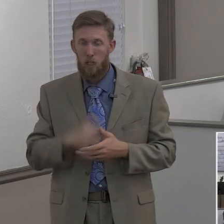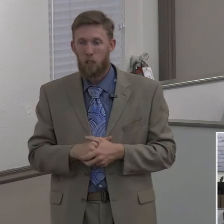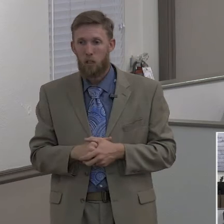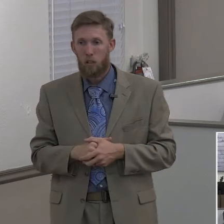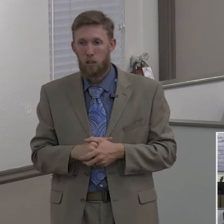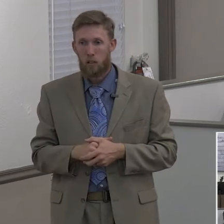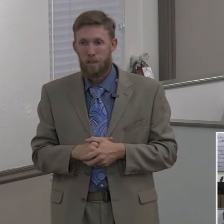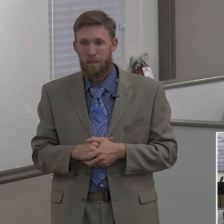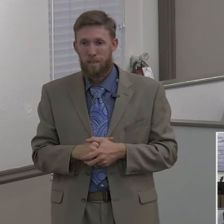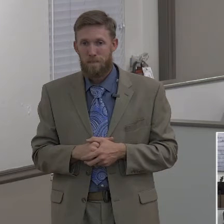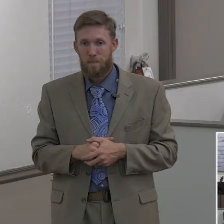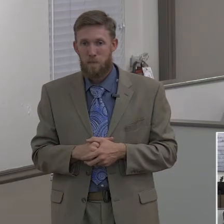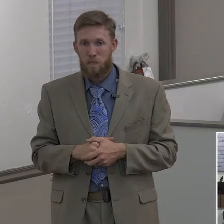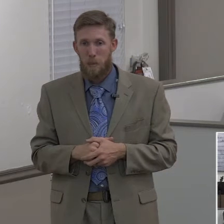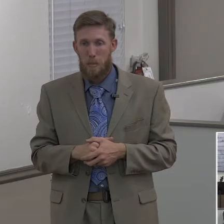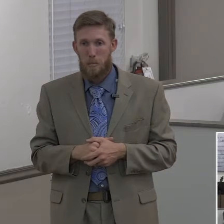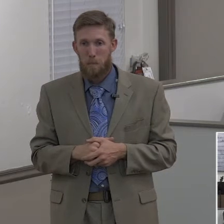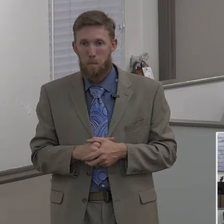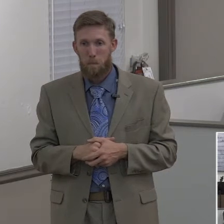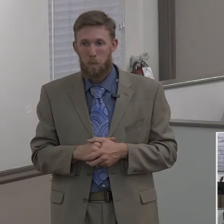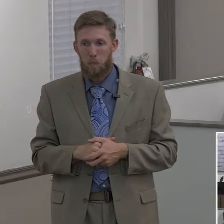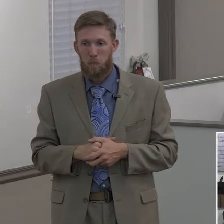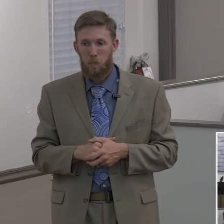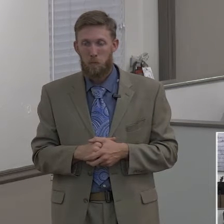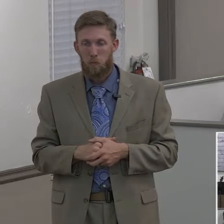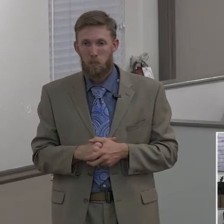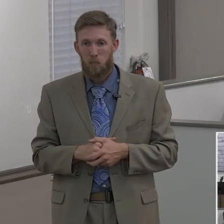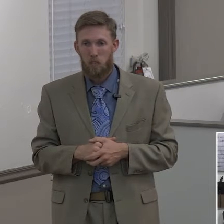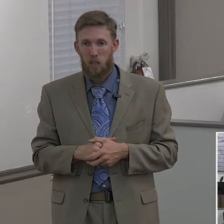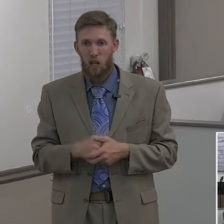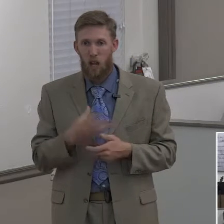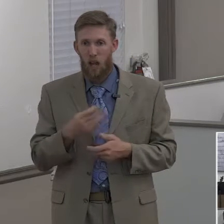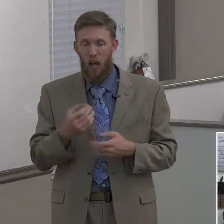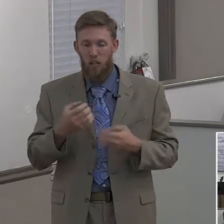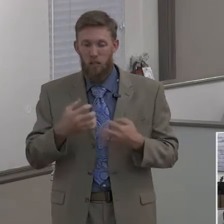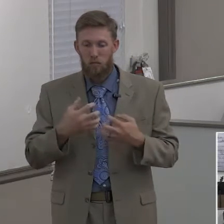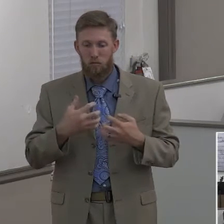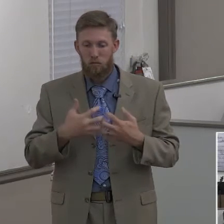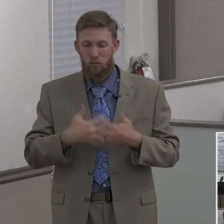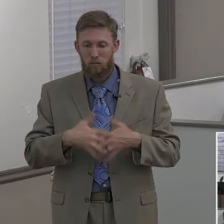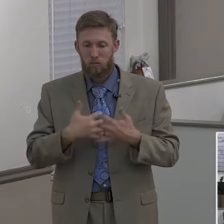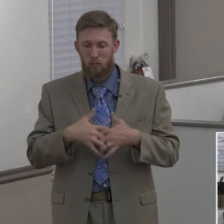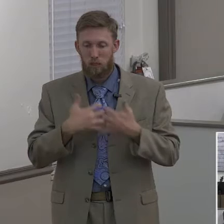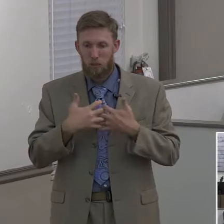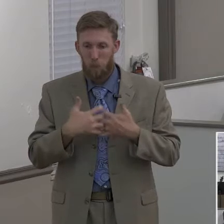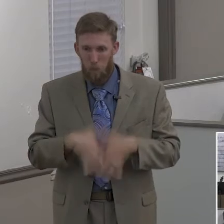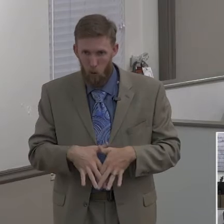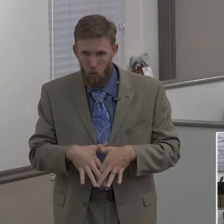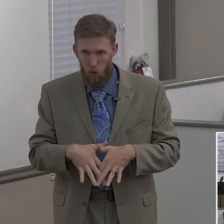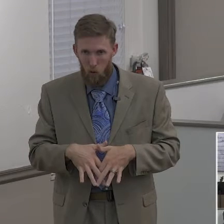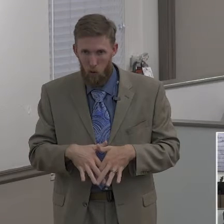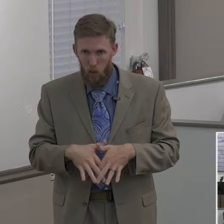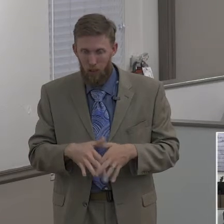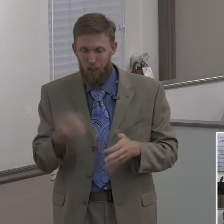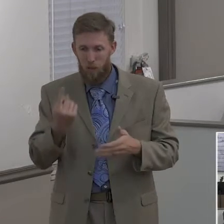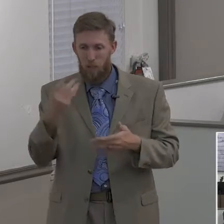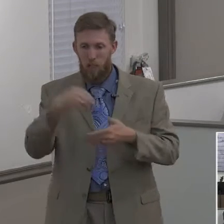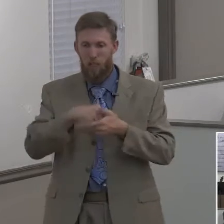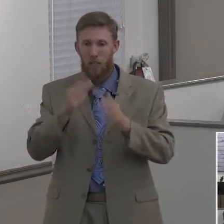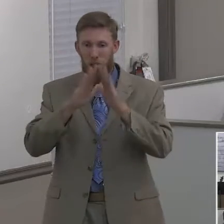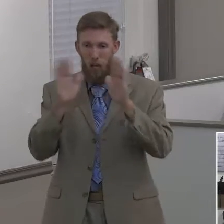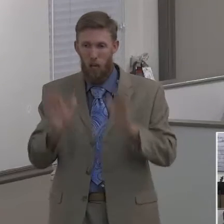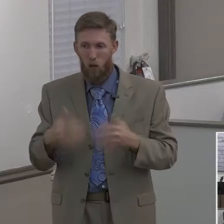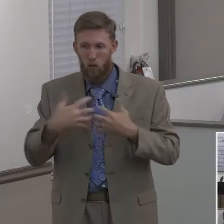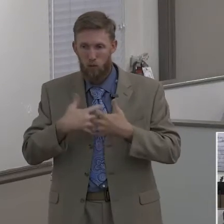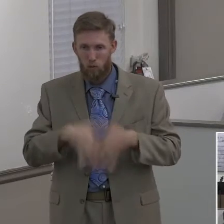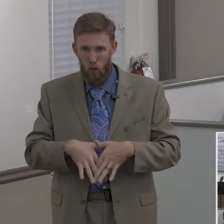something not work and then try to get the company responsible to fix it? You know, frustration can easily become